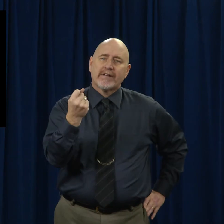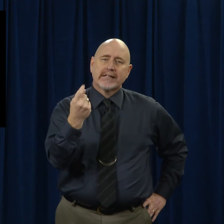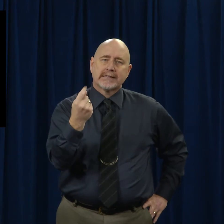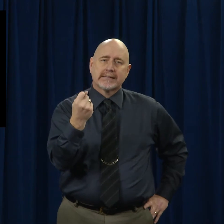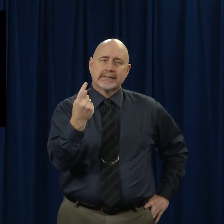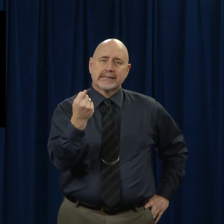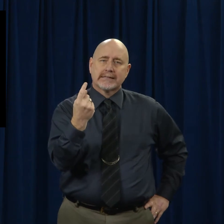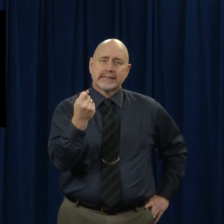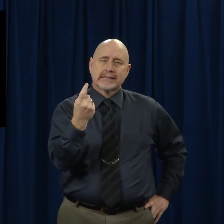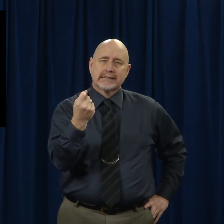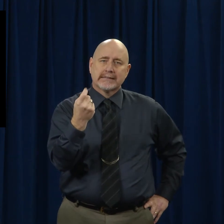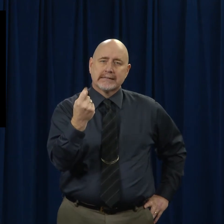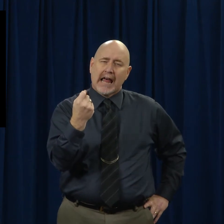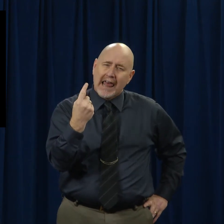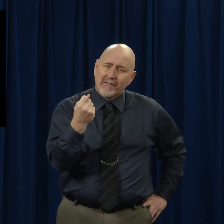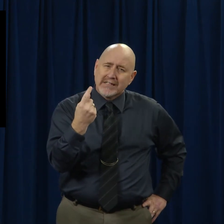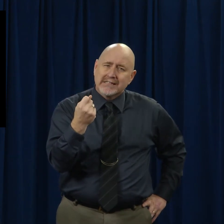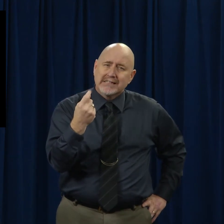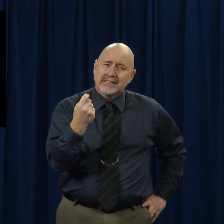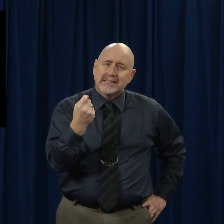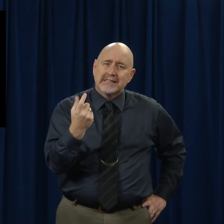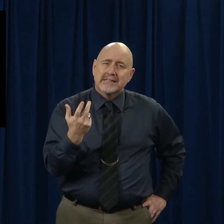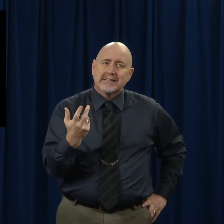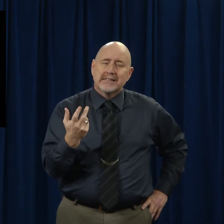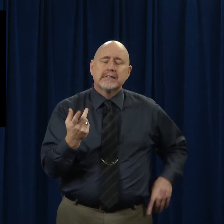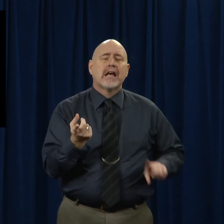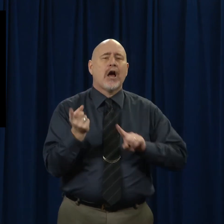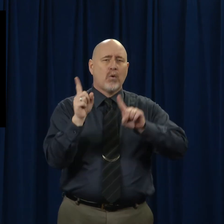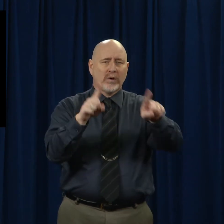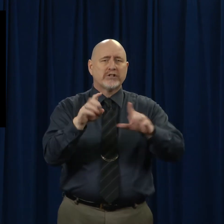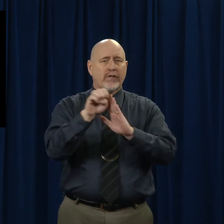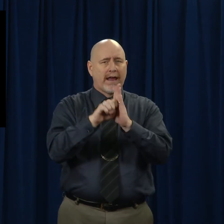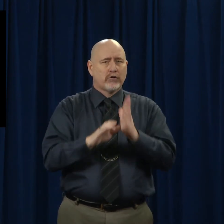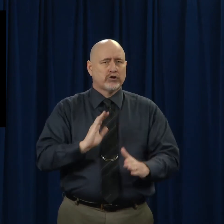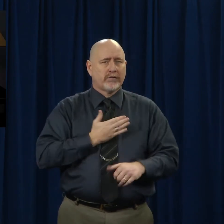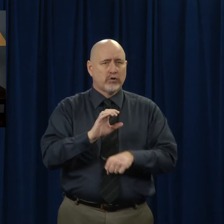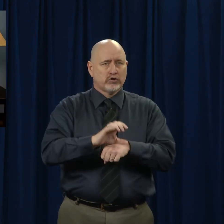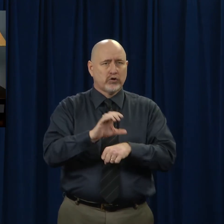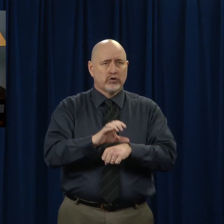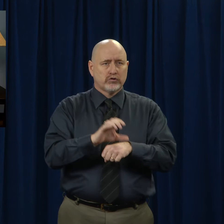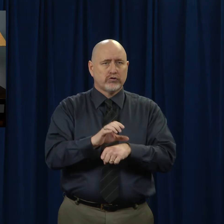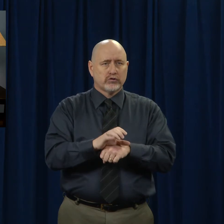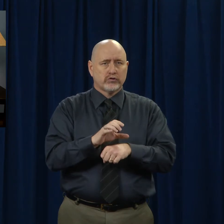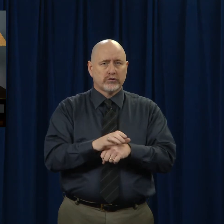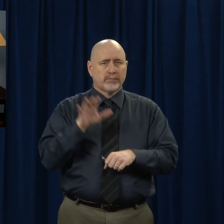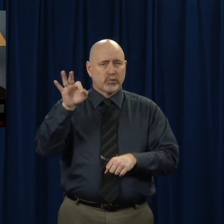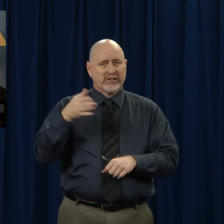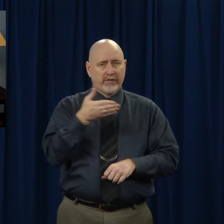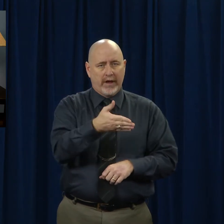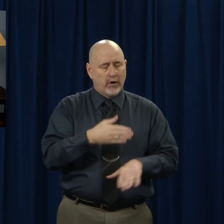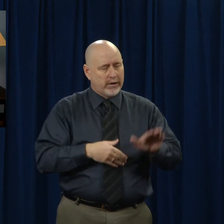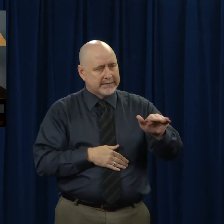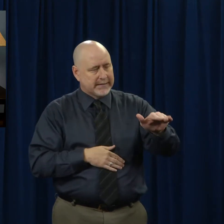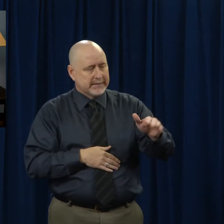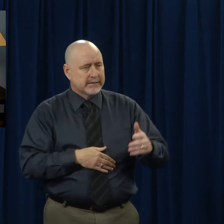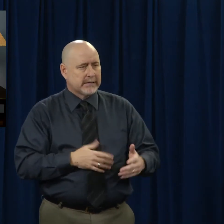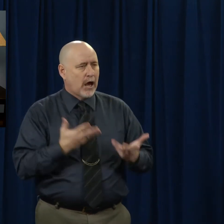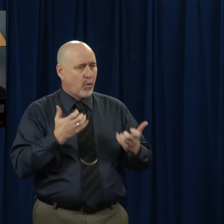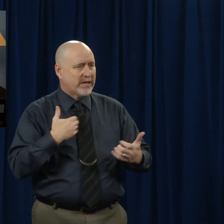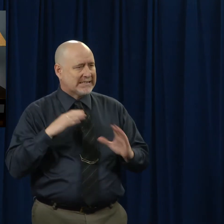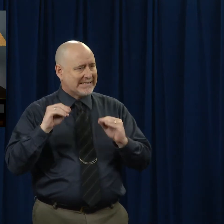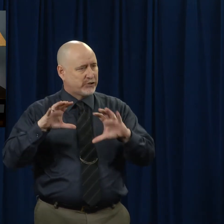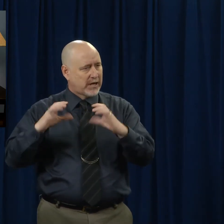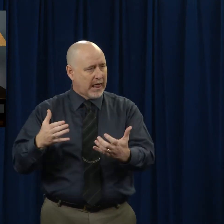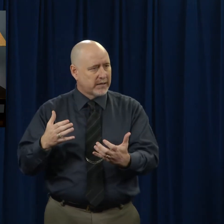11. 11. I went to the elders in the church for which I preach, and I said, I want to